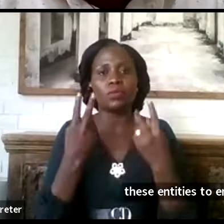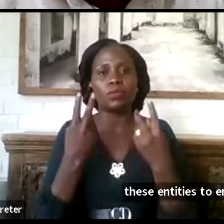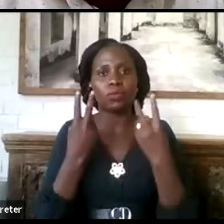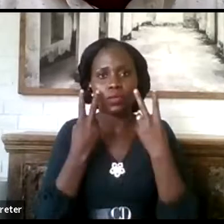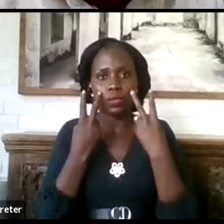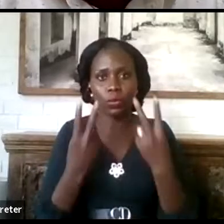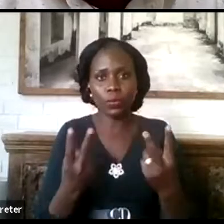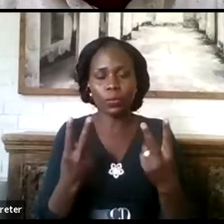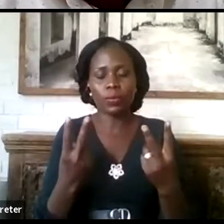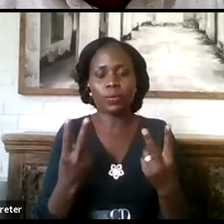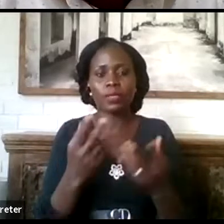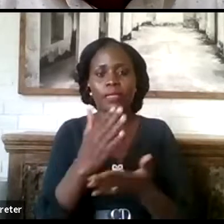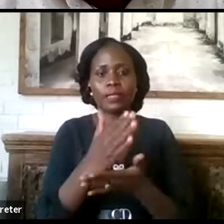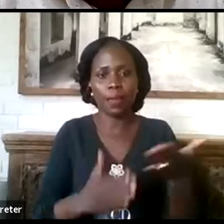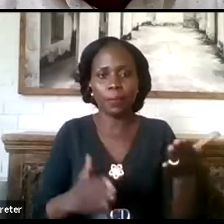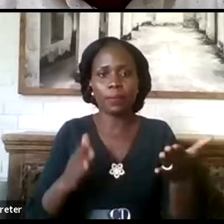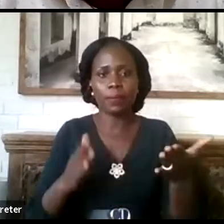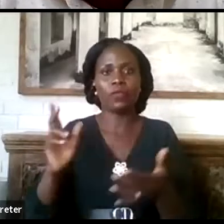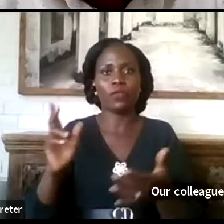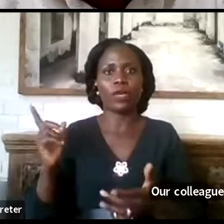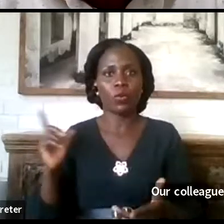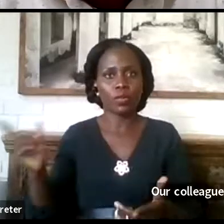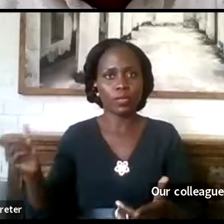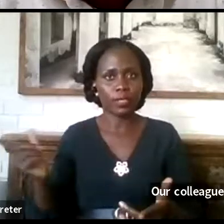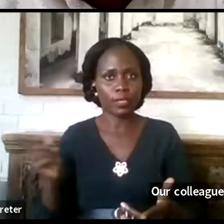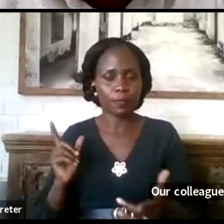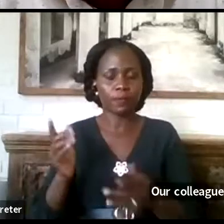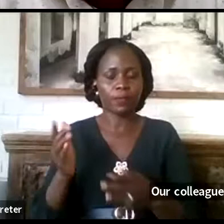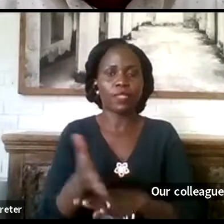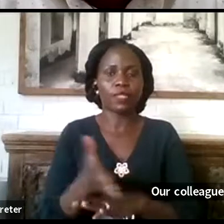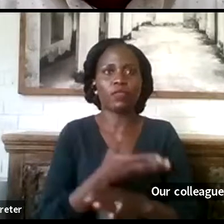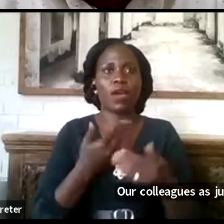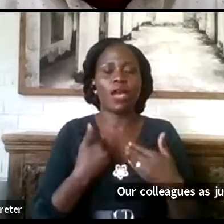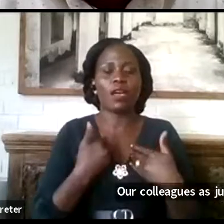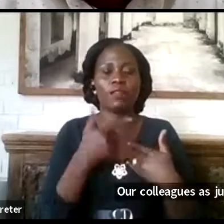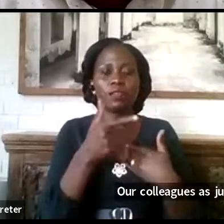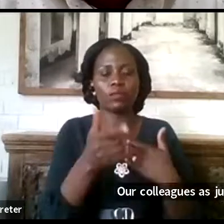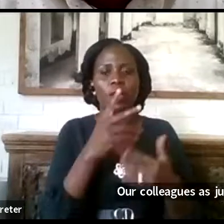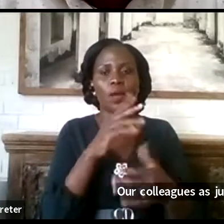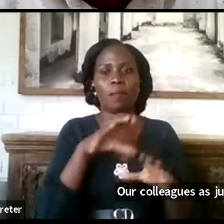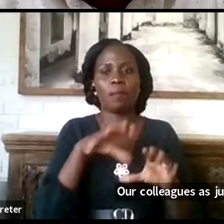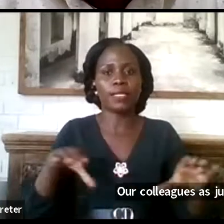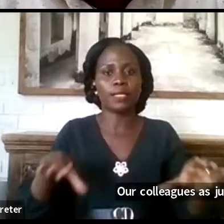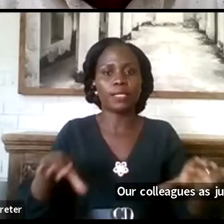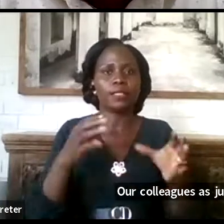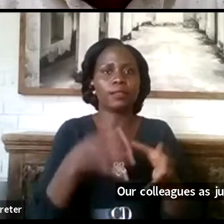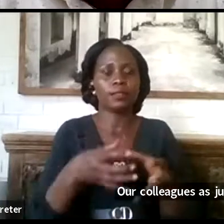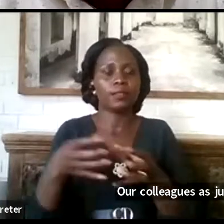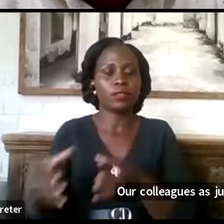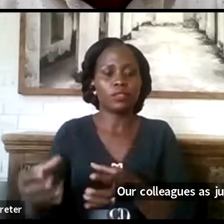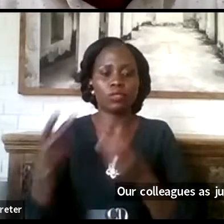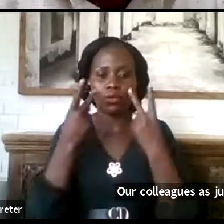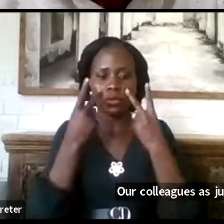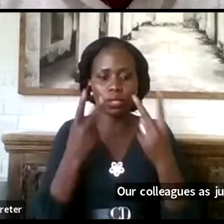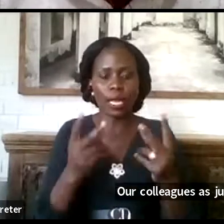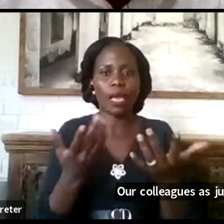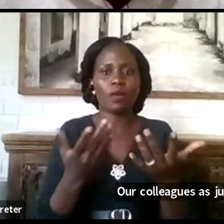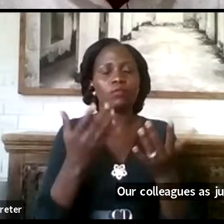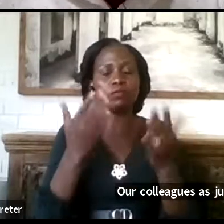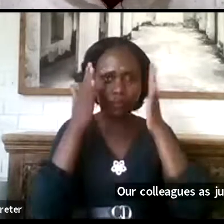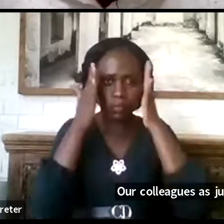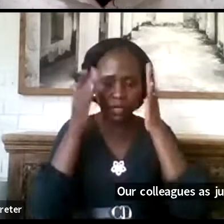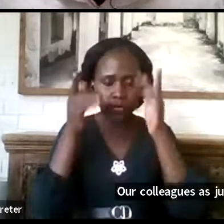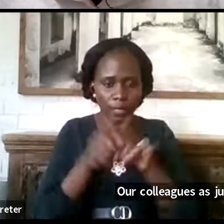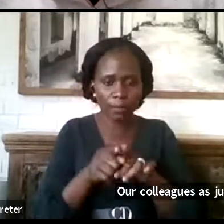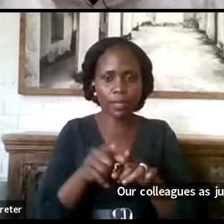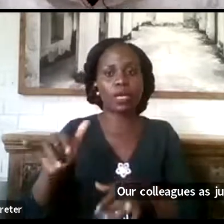colleagues as just a constituent or a market segment, to look at them as human beings who have every right to